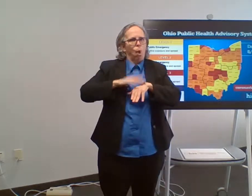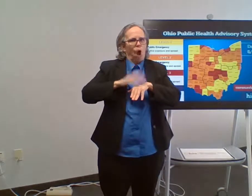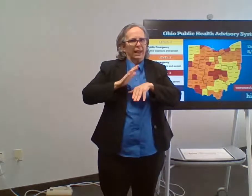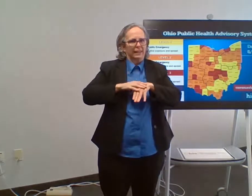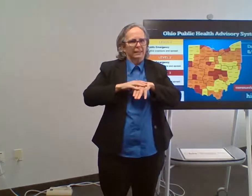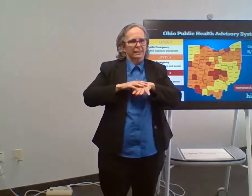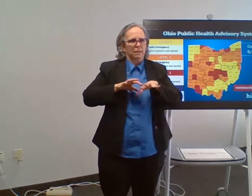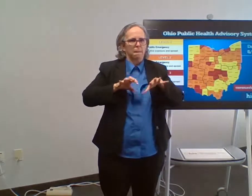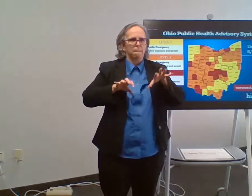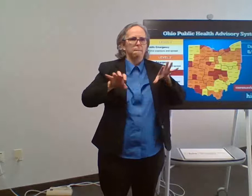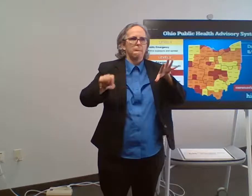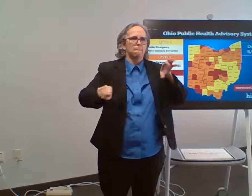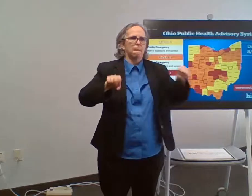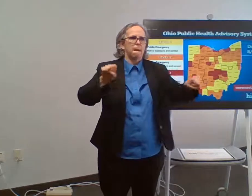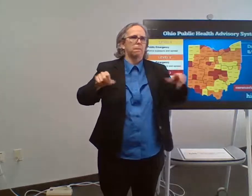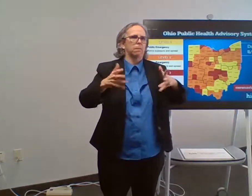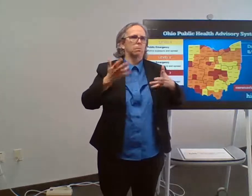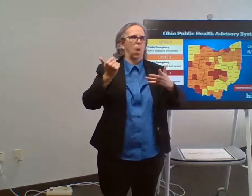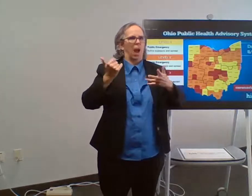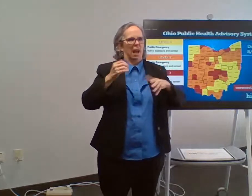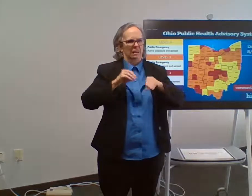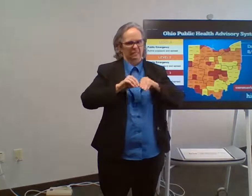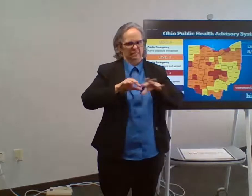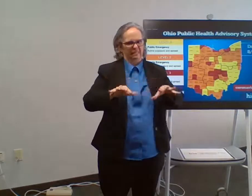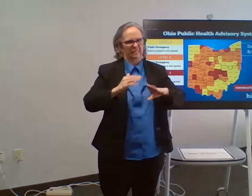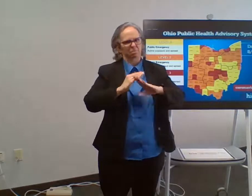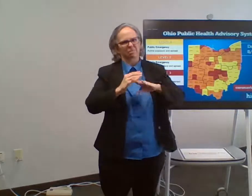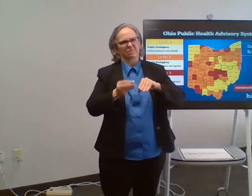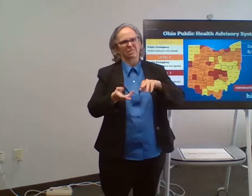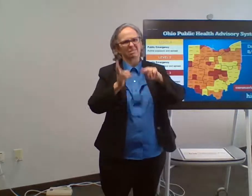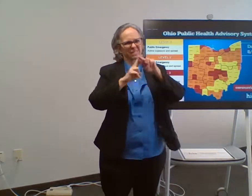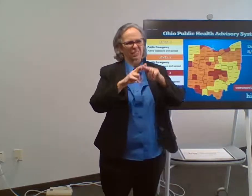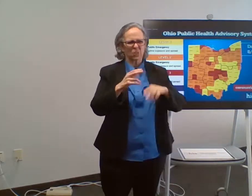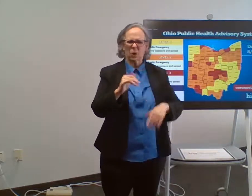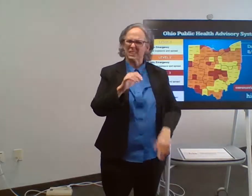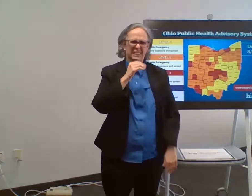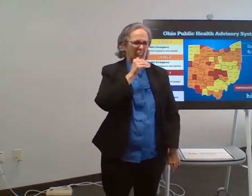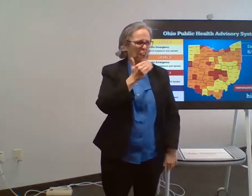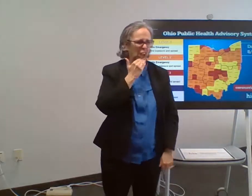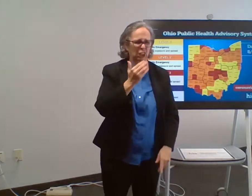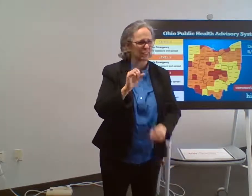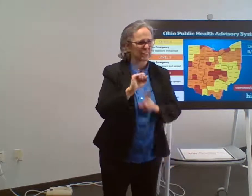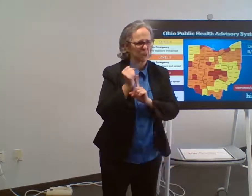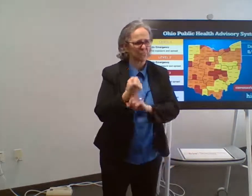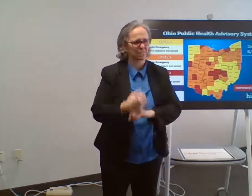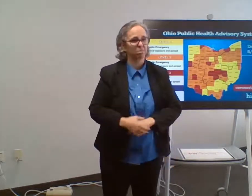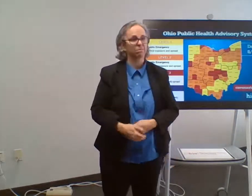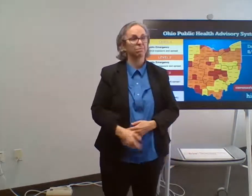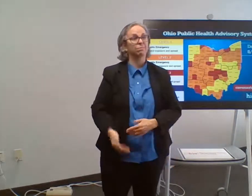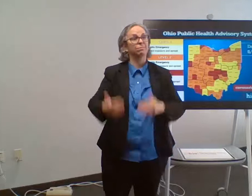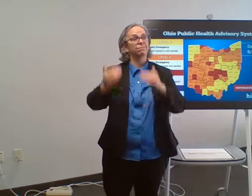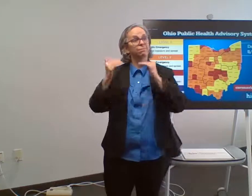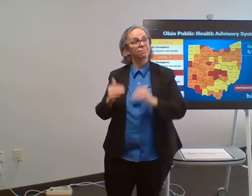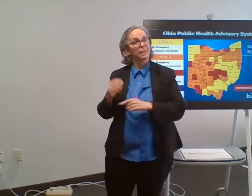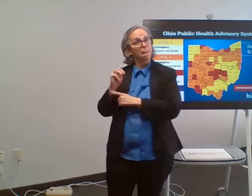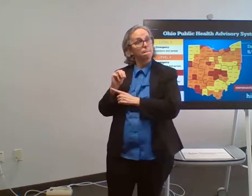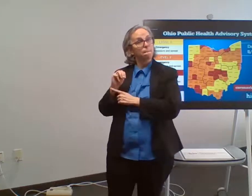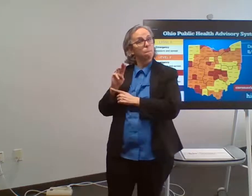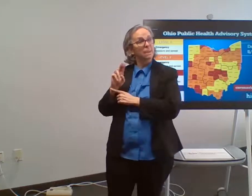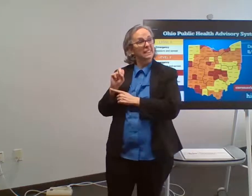to start to creep up. So that's not good. Muskingum County, as we said, first week is